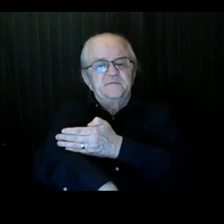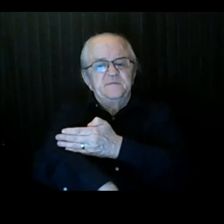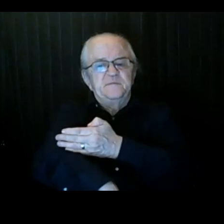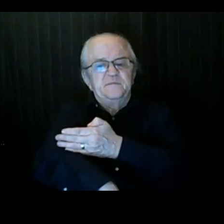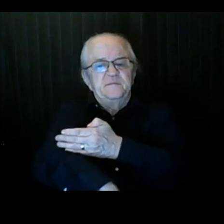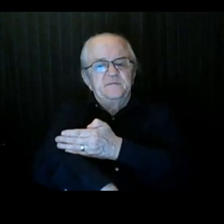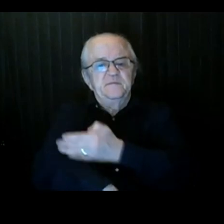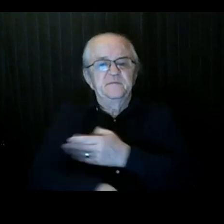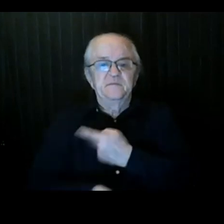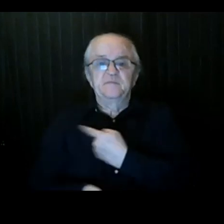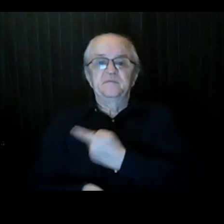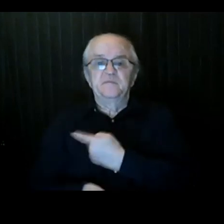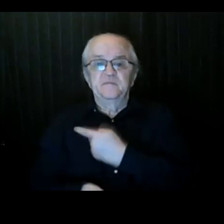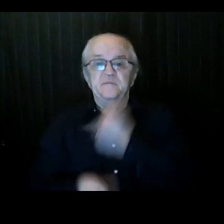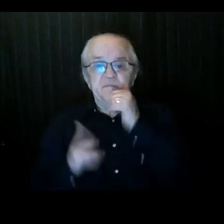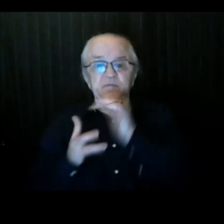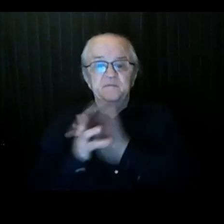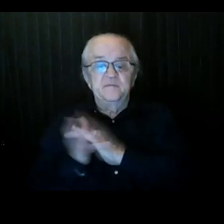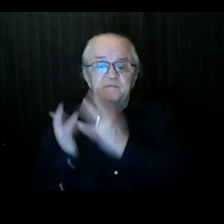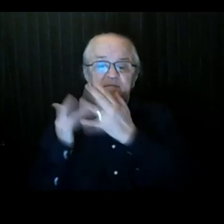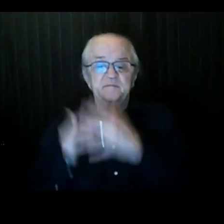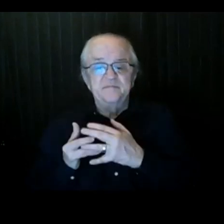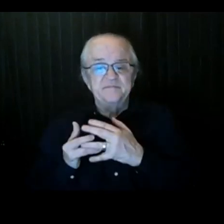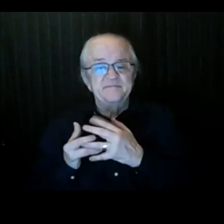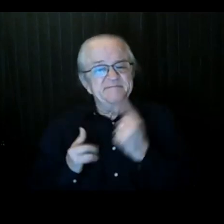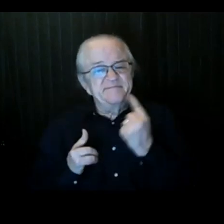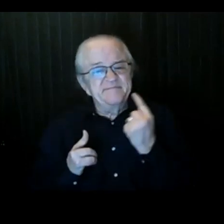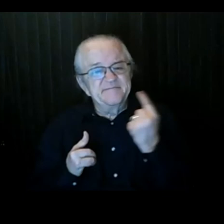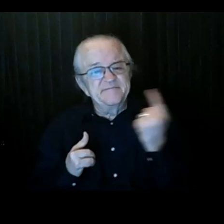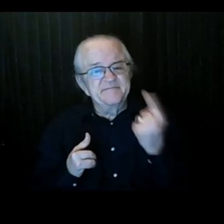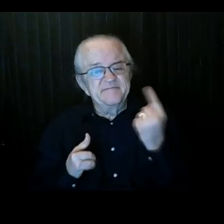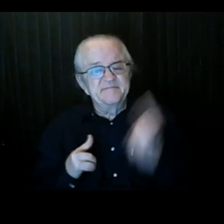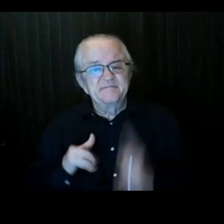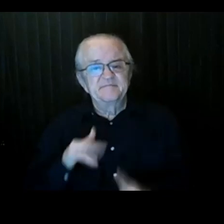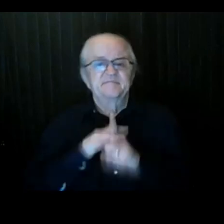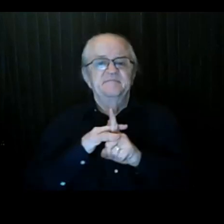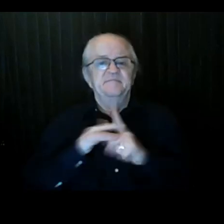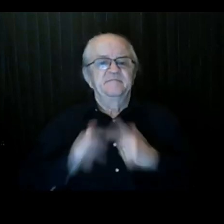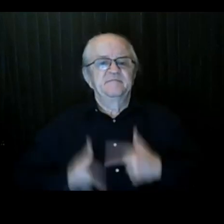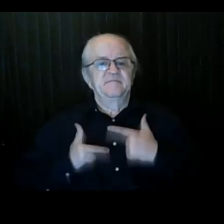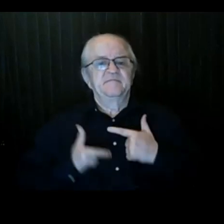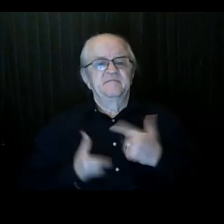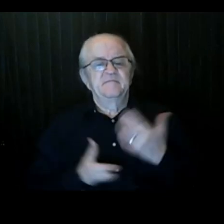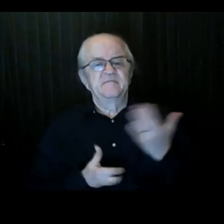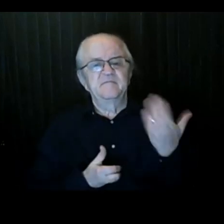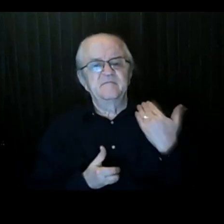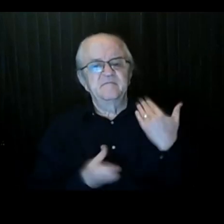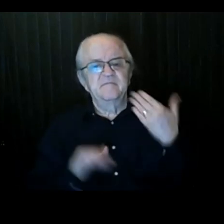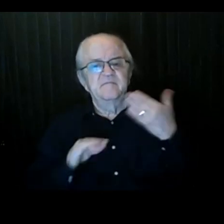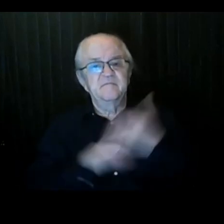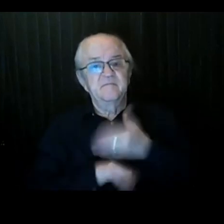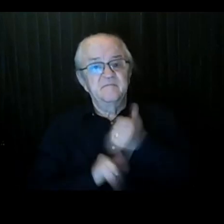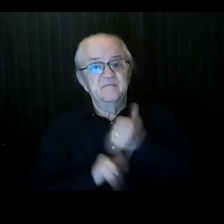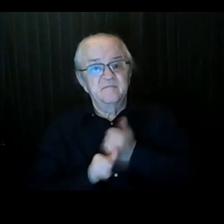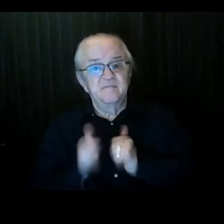So Vicky and I worked out a little thing. It was something that had come up in our life before. And so after every show, I